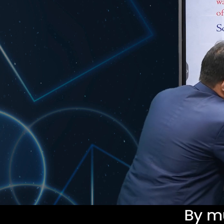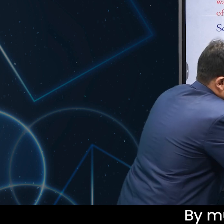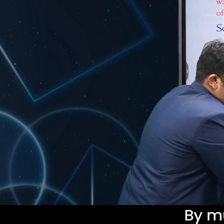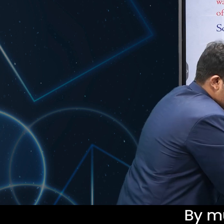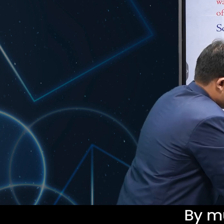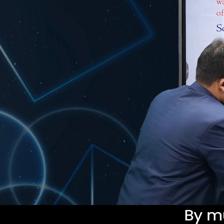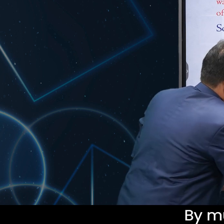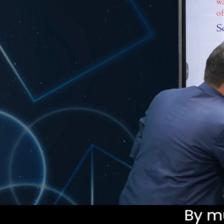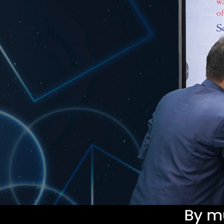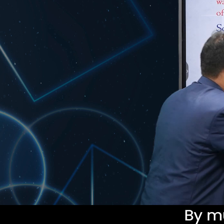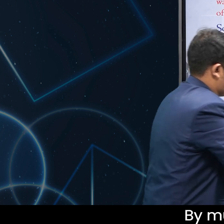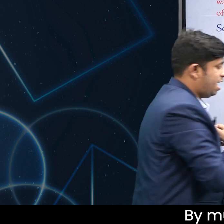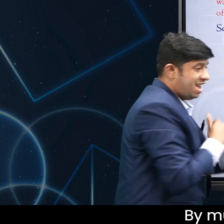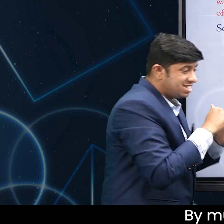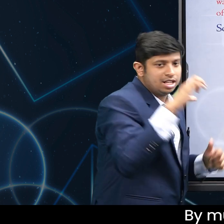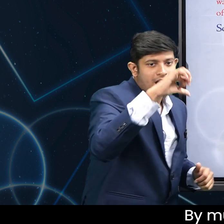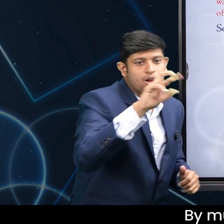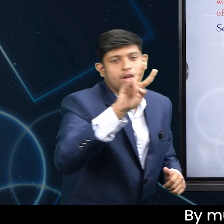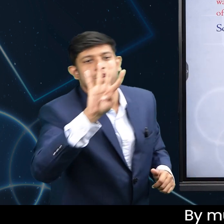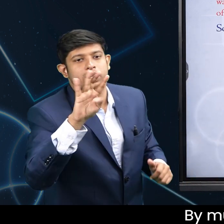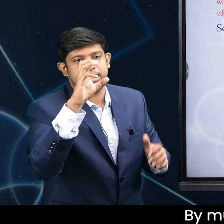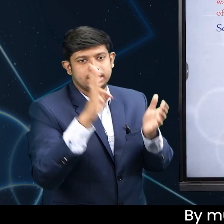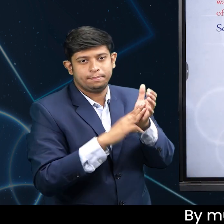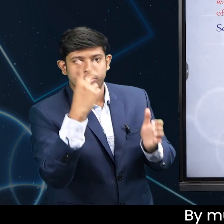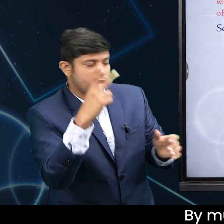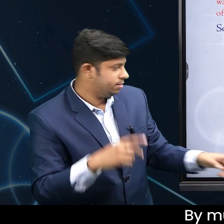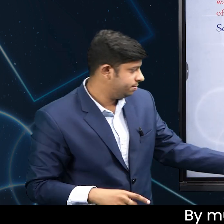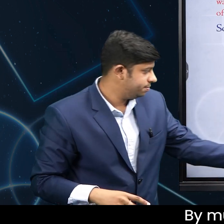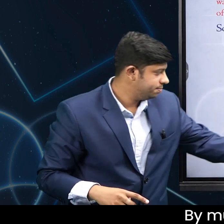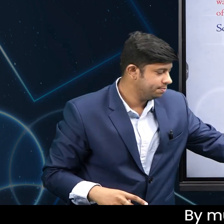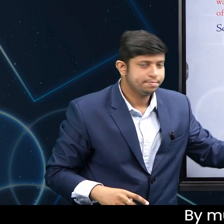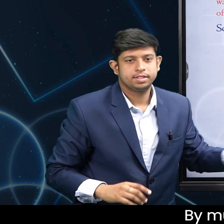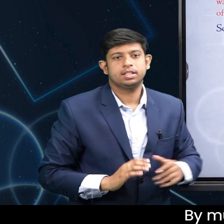By multiplying, we get 924 cm square.